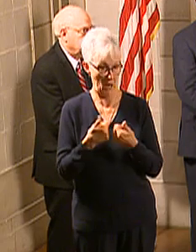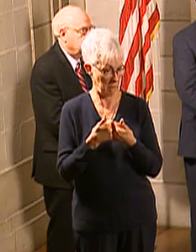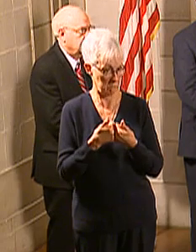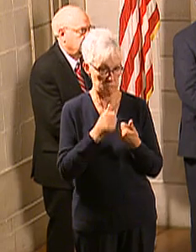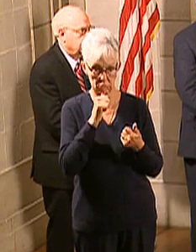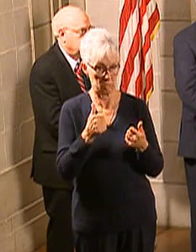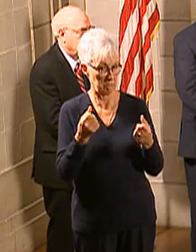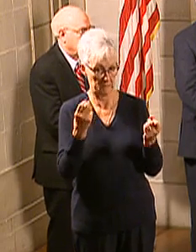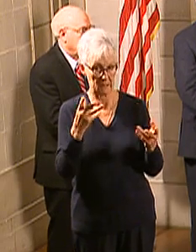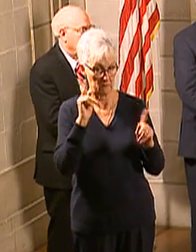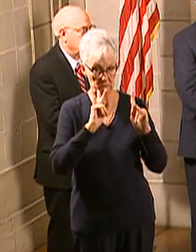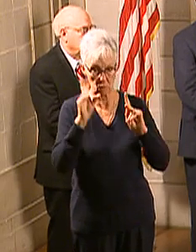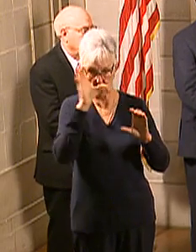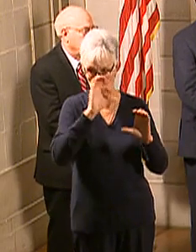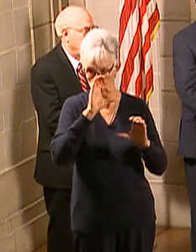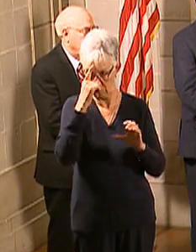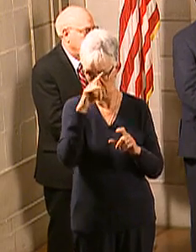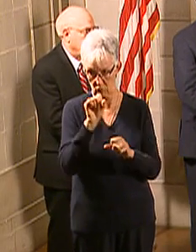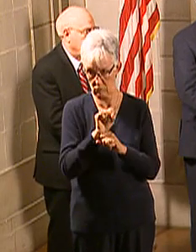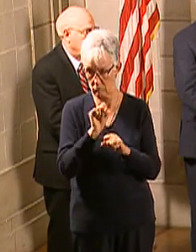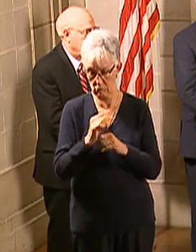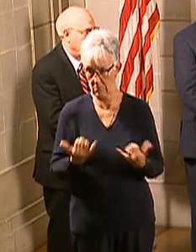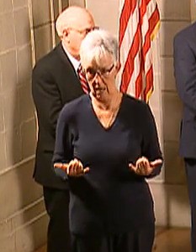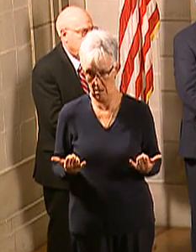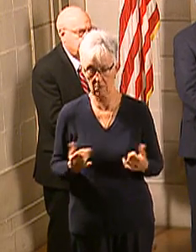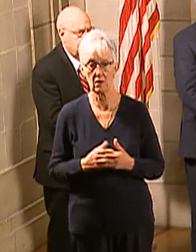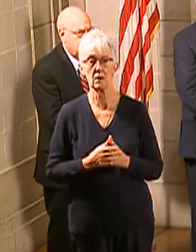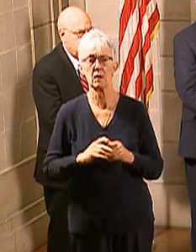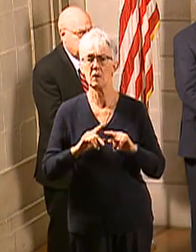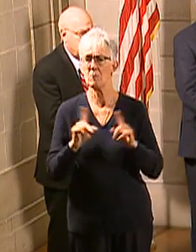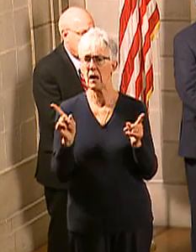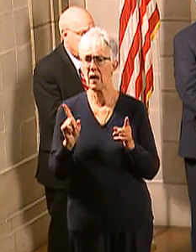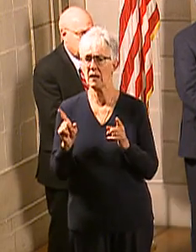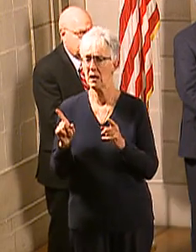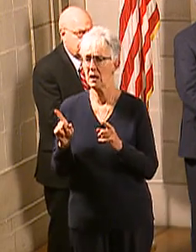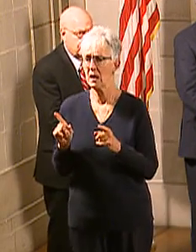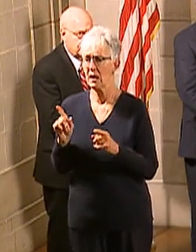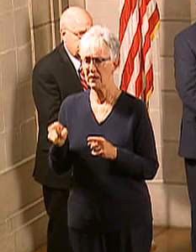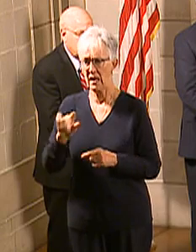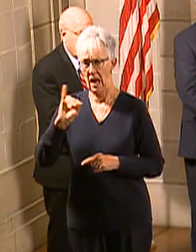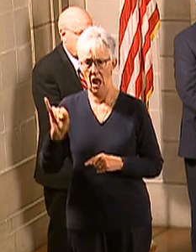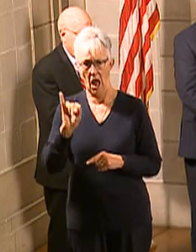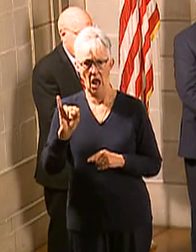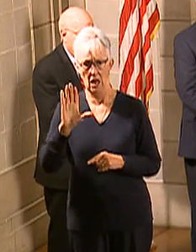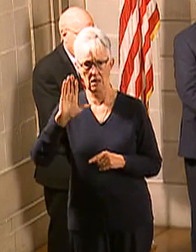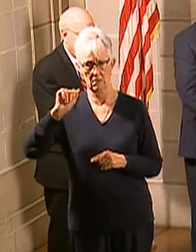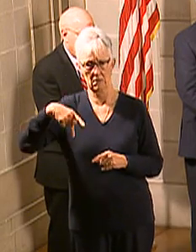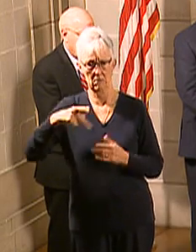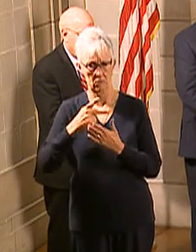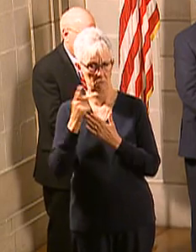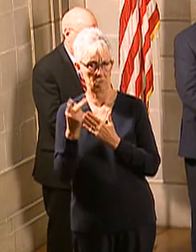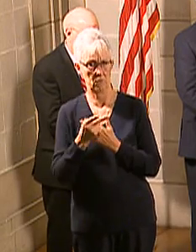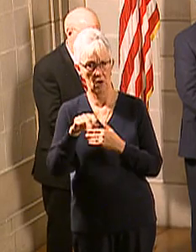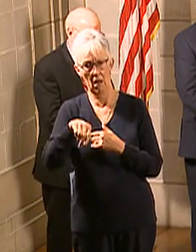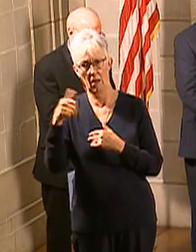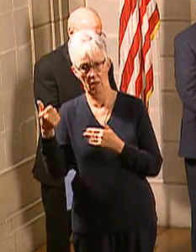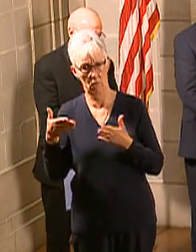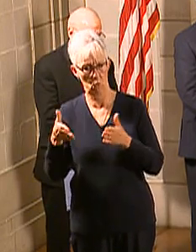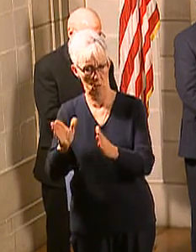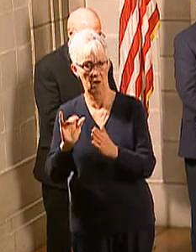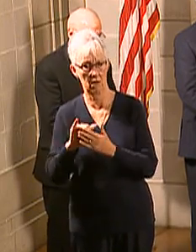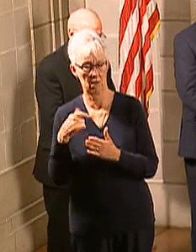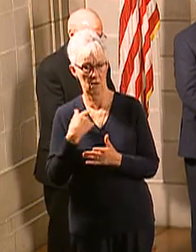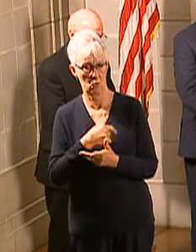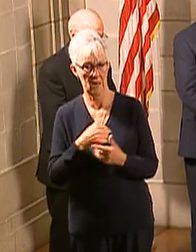that's why we're talking about apprenticeships. But this is not the only thing we're doing, right? So I mentioned the ICAP program as one of the ways that we're also doing